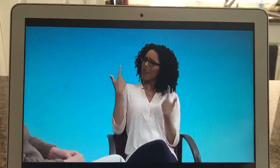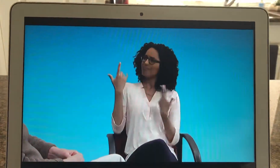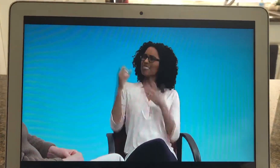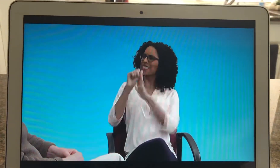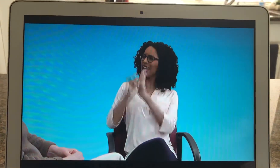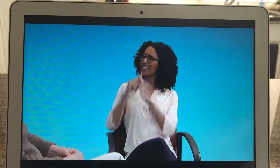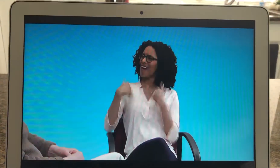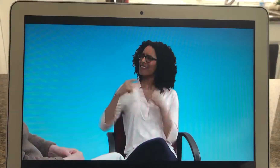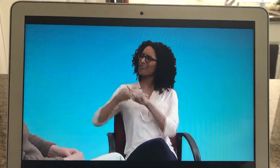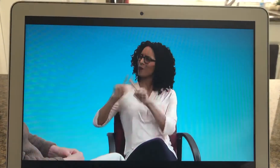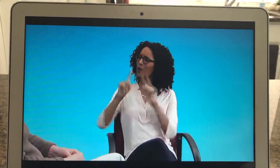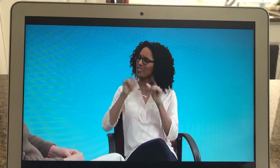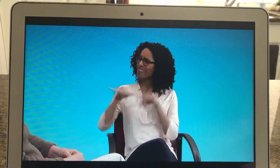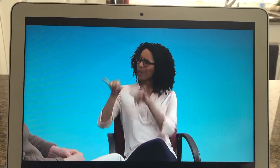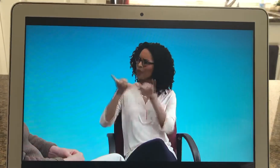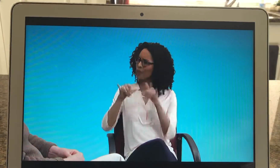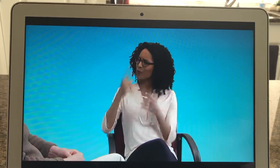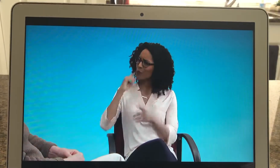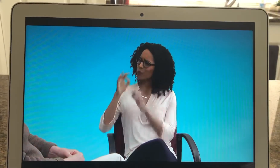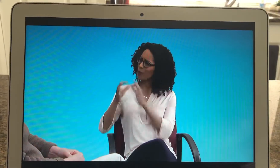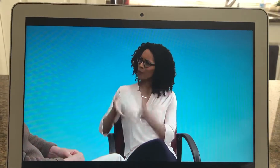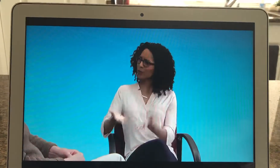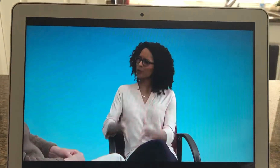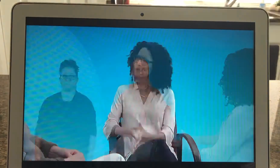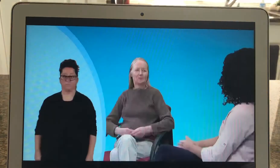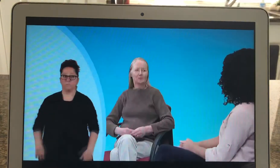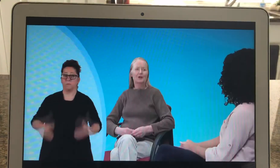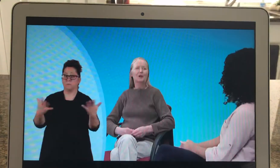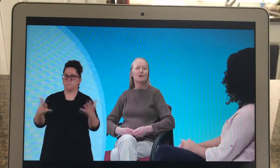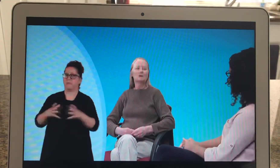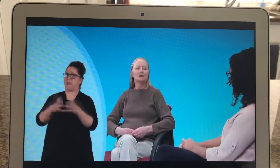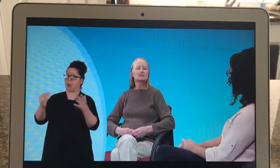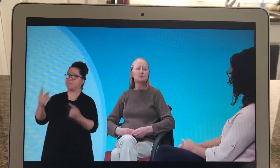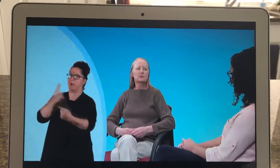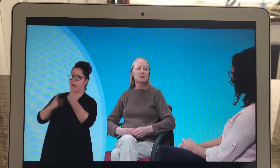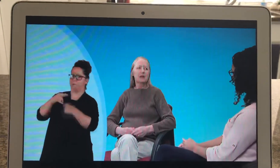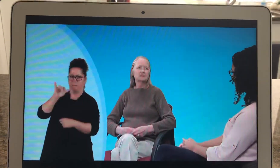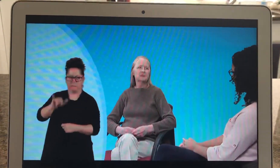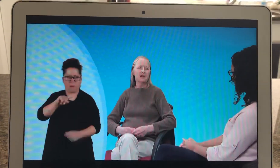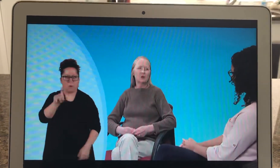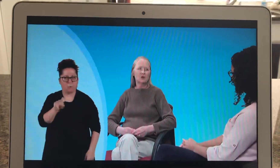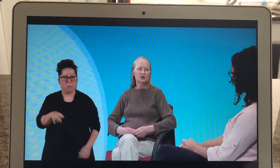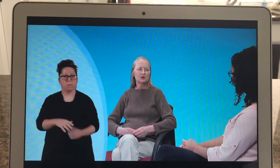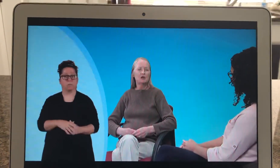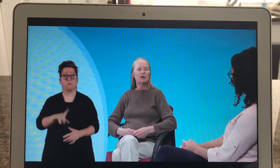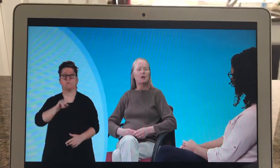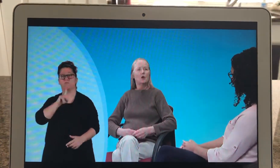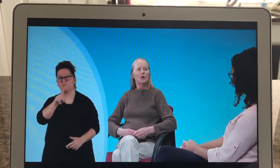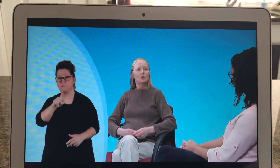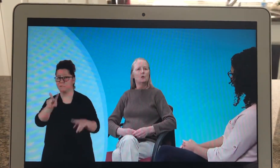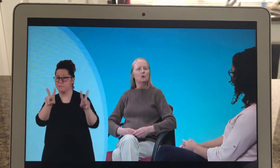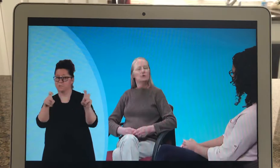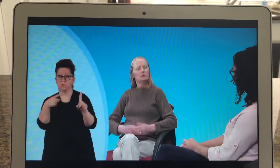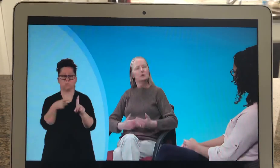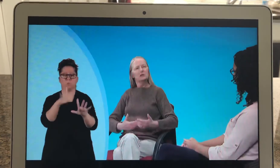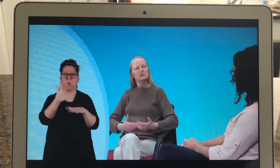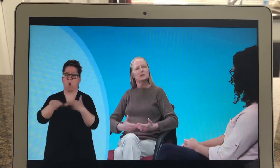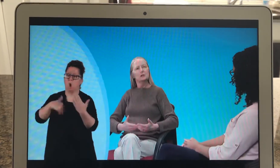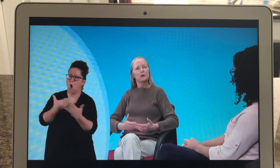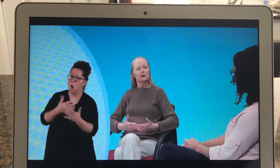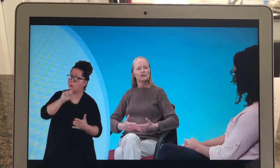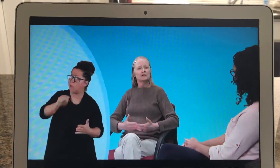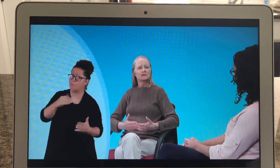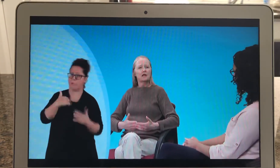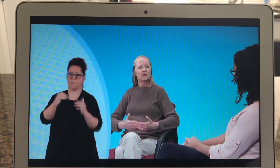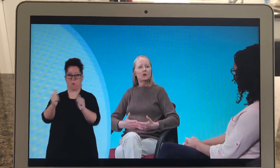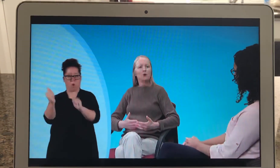skills. Why do states have different skills for interpreters? A lot of people ask me that question.